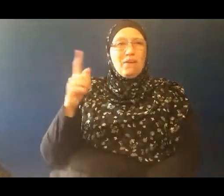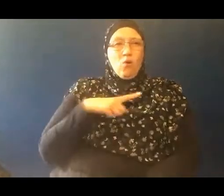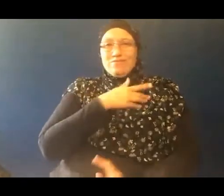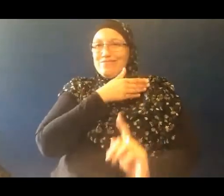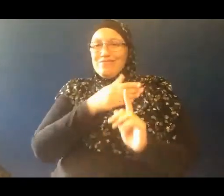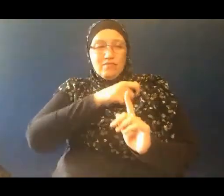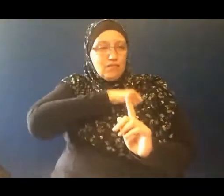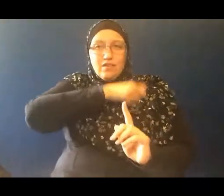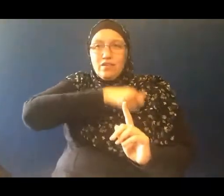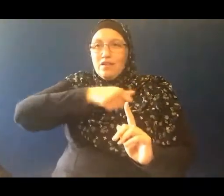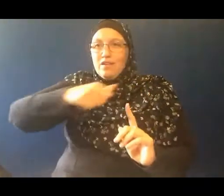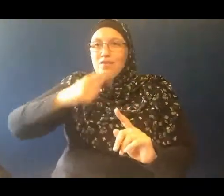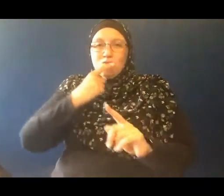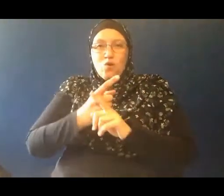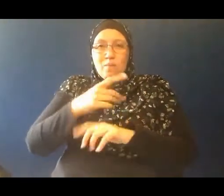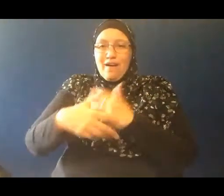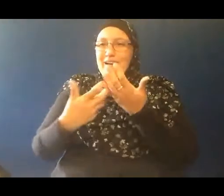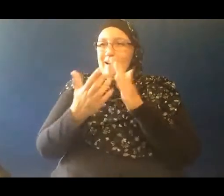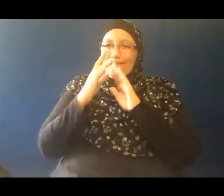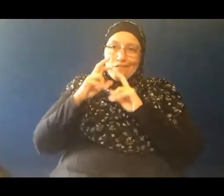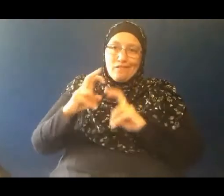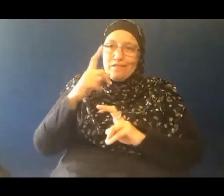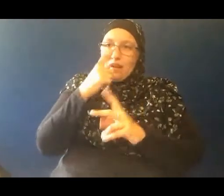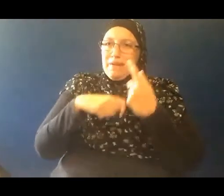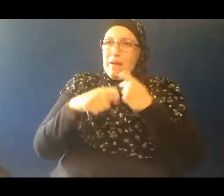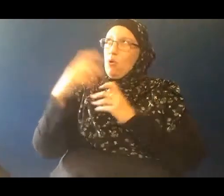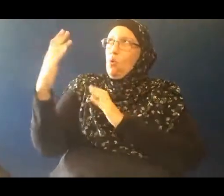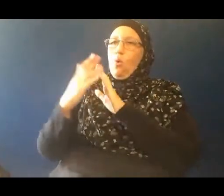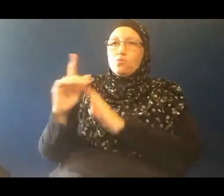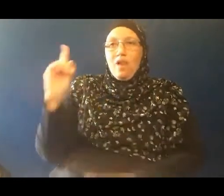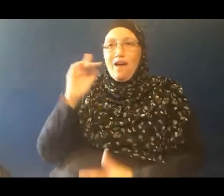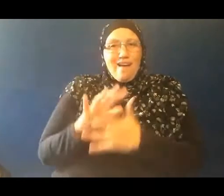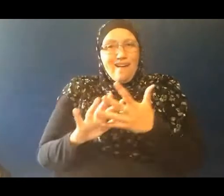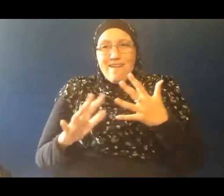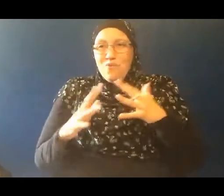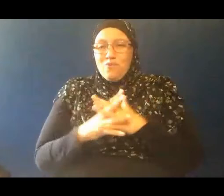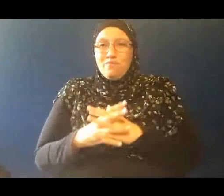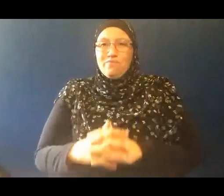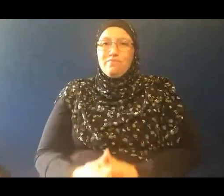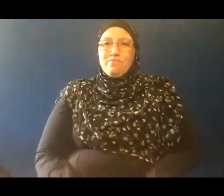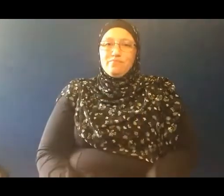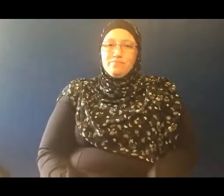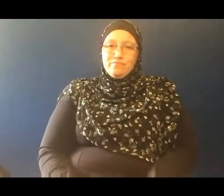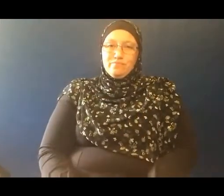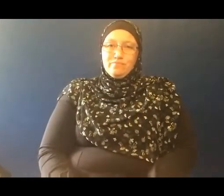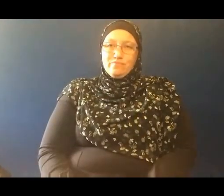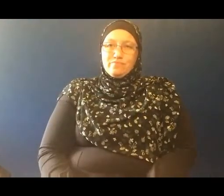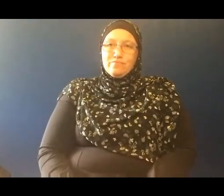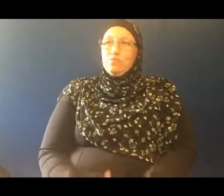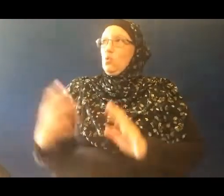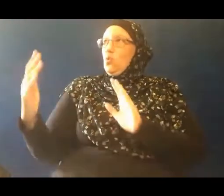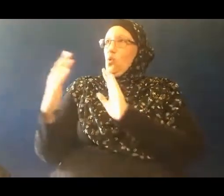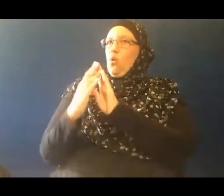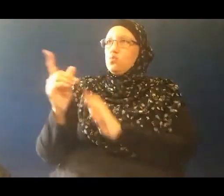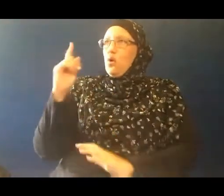about exploring the means of nearness to God. What is nearness to God? Nearness to God, obviously we are not talking